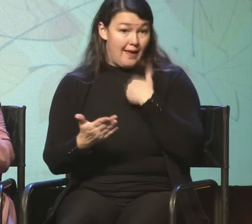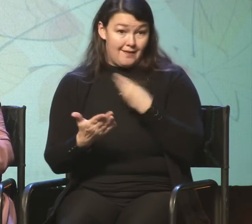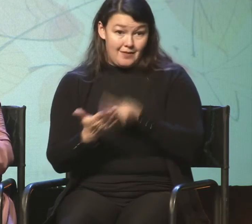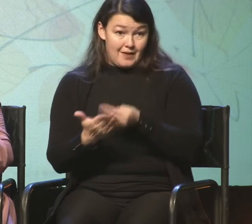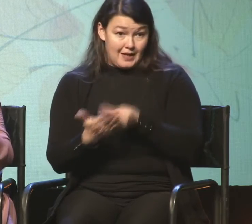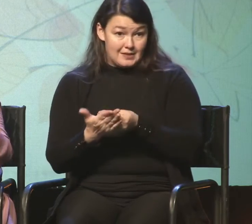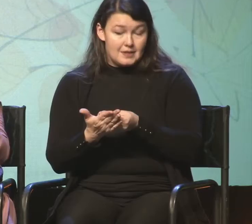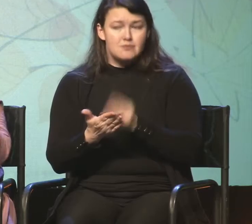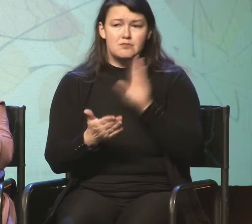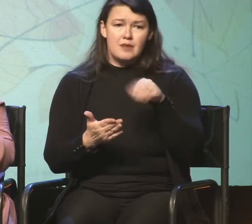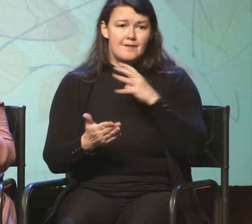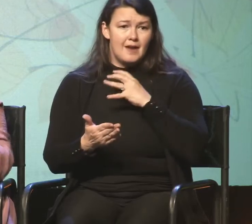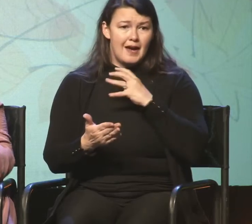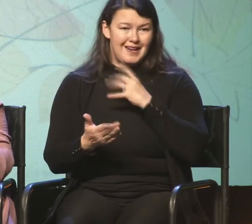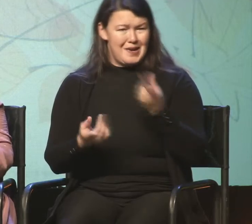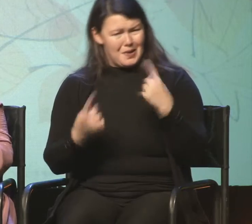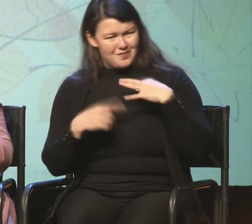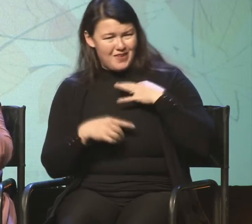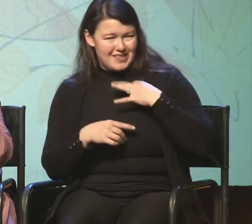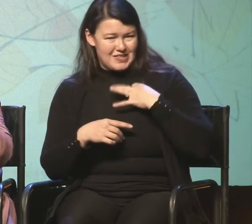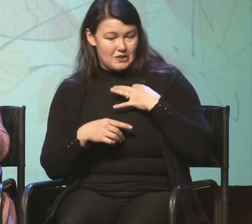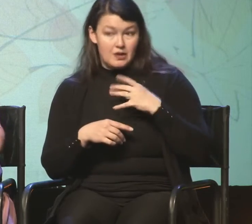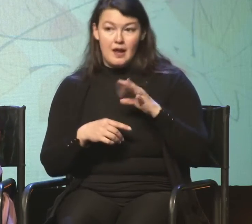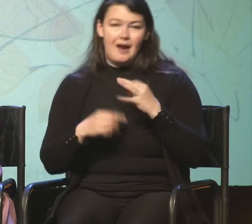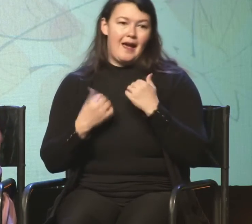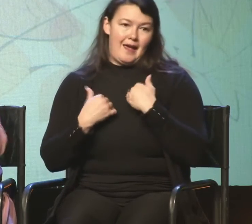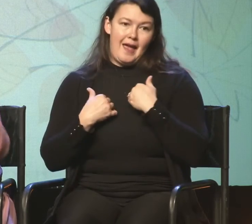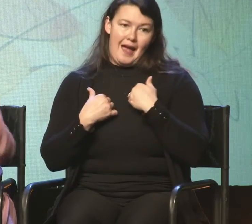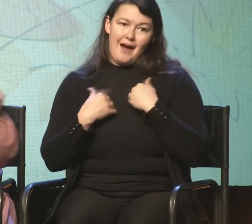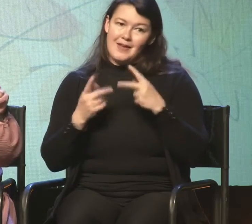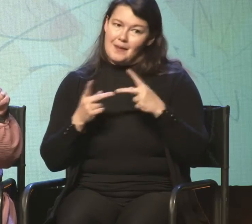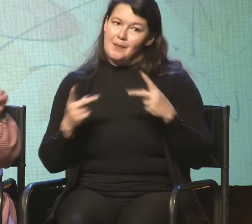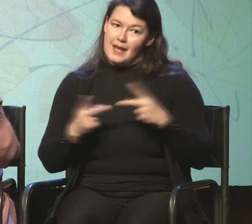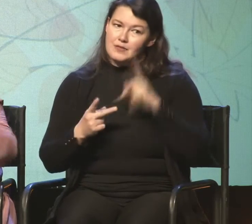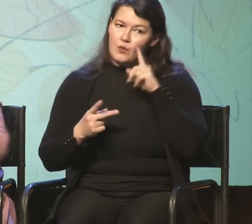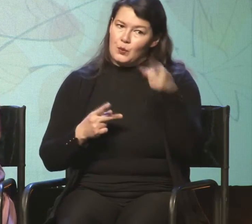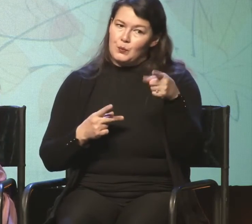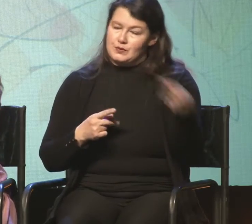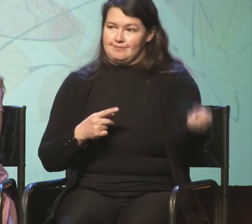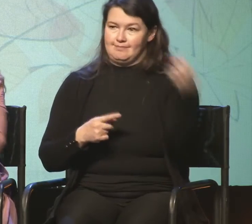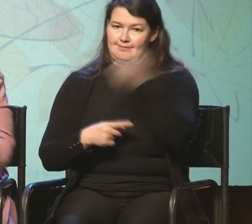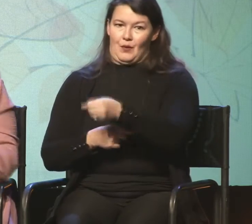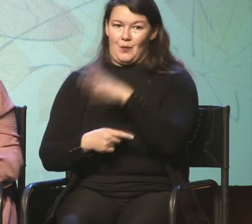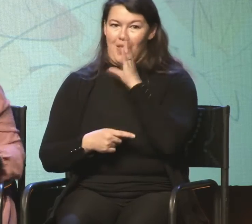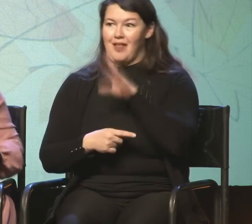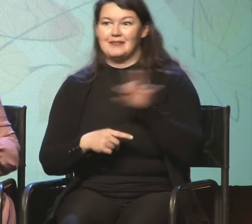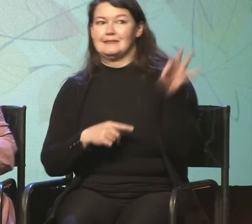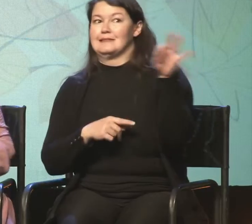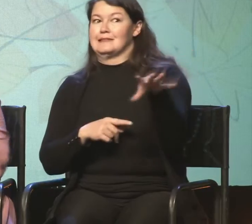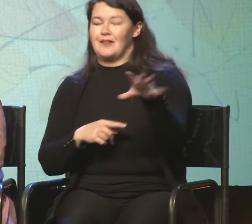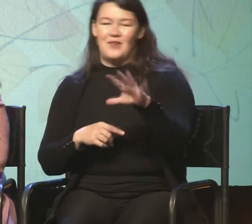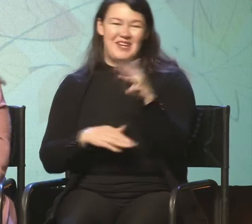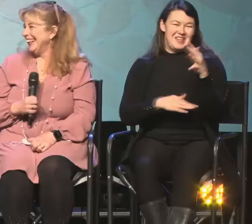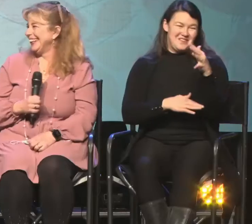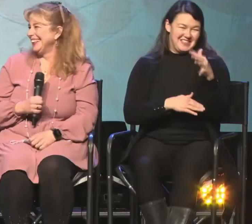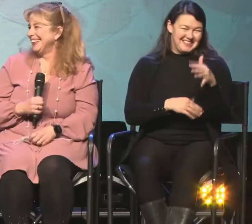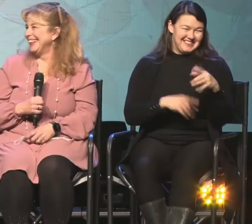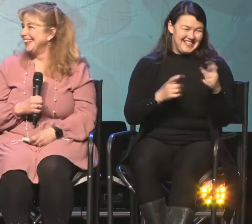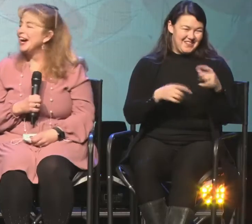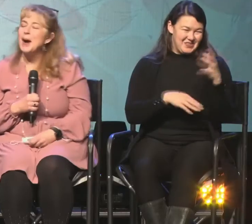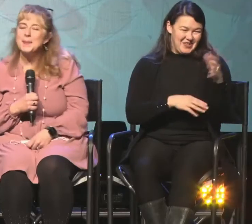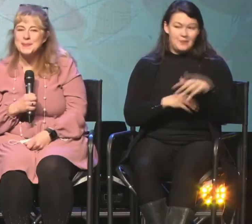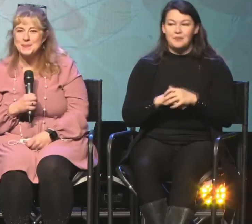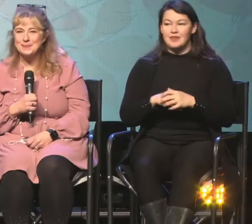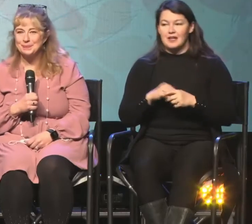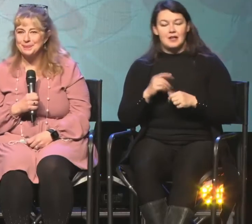that's okay. Just come and volunteer, and I've got space for you to help. I'm putting a plug in for the giving tree. There you go. So what